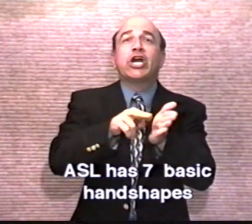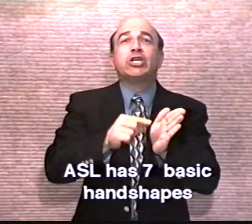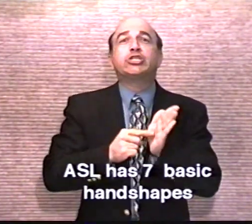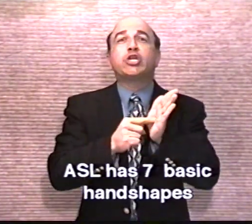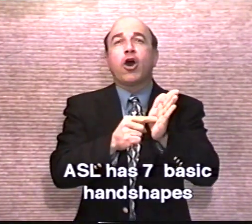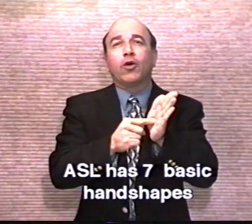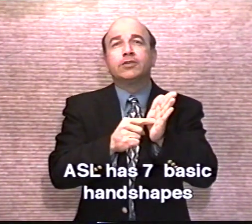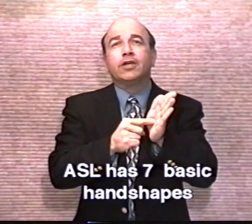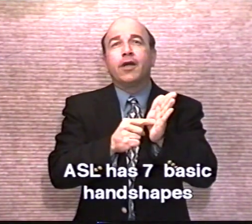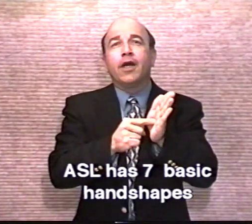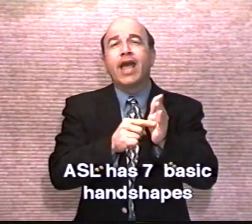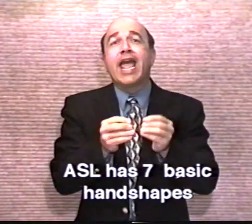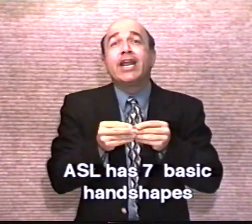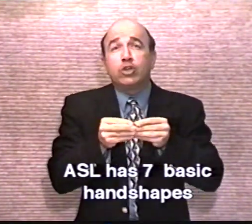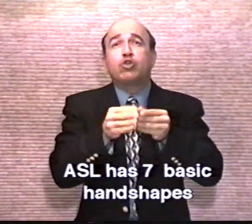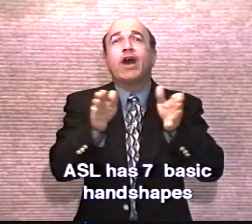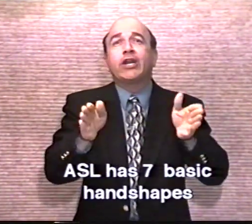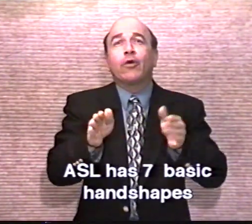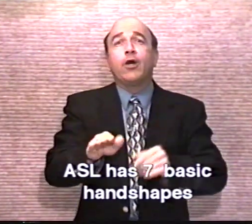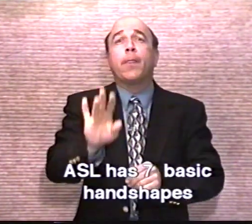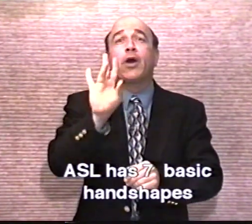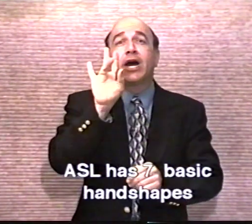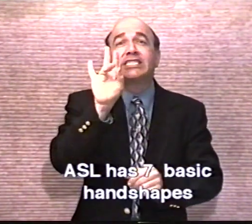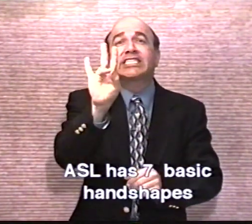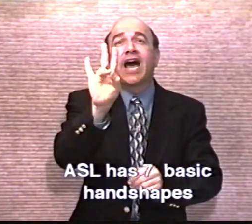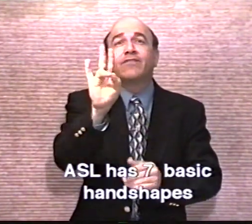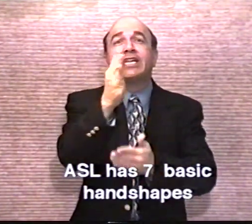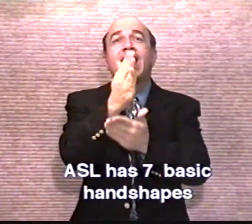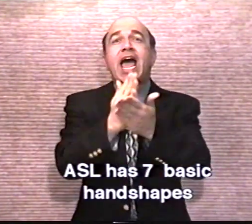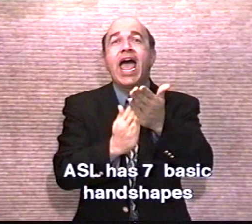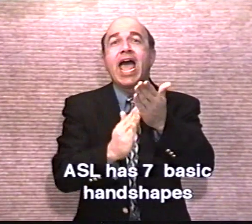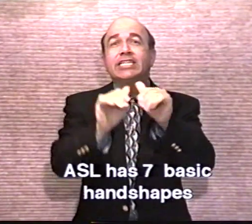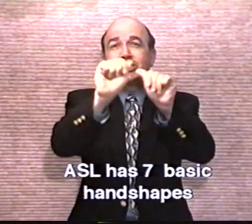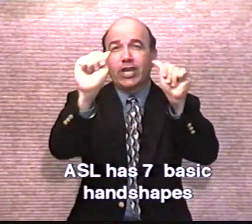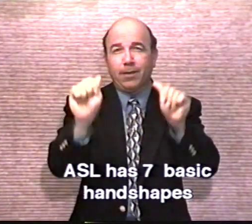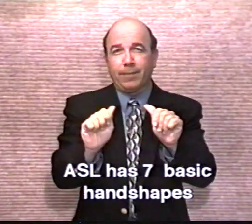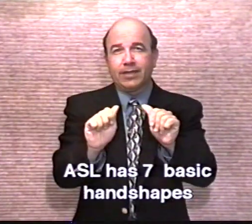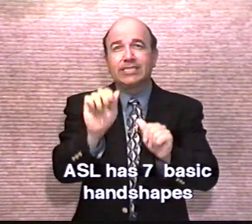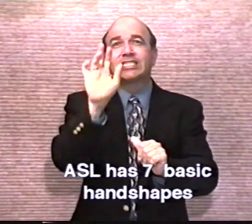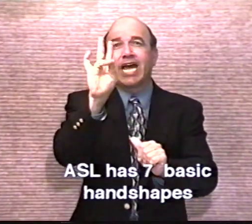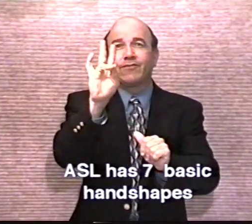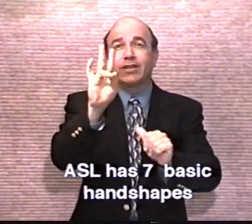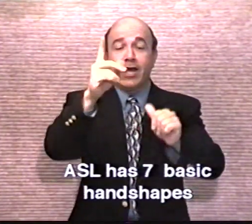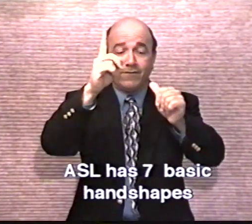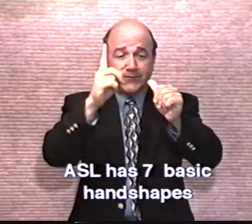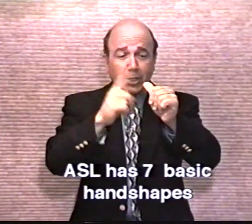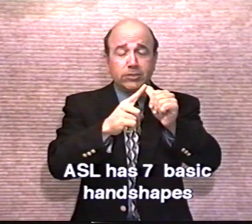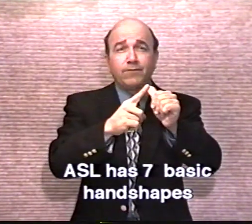Research shows in general there are 7 hand shapes. 7. First of